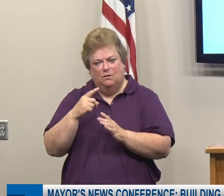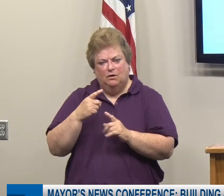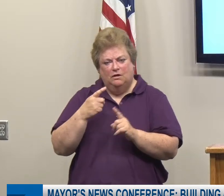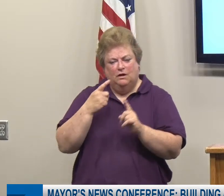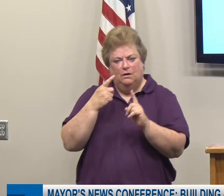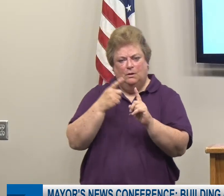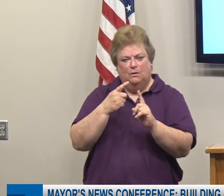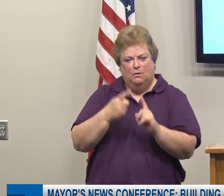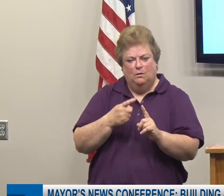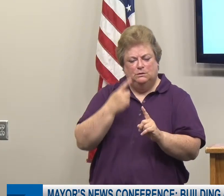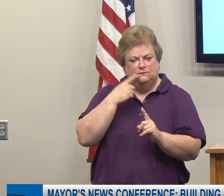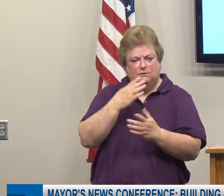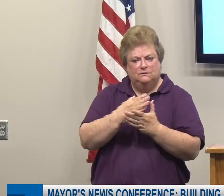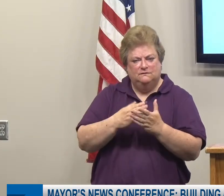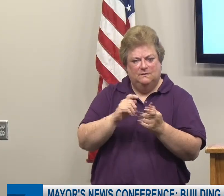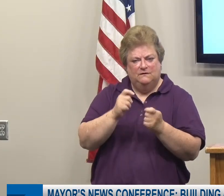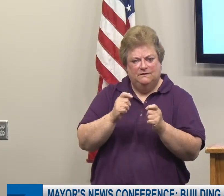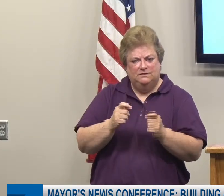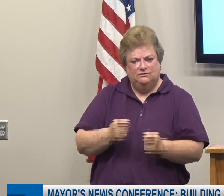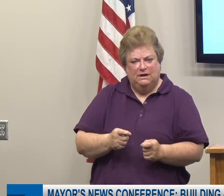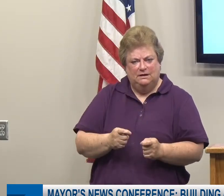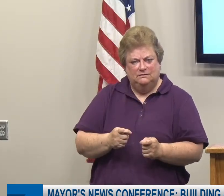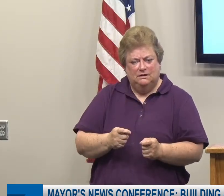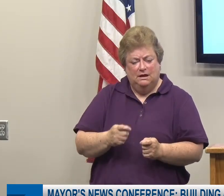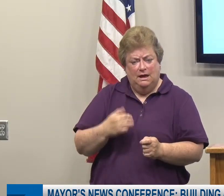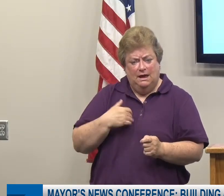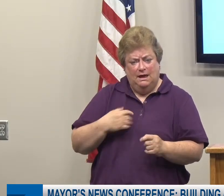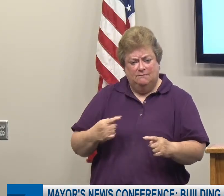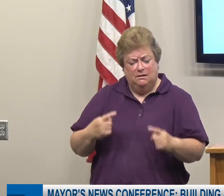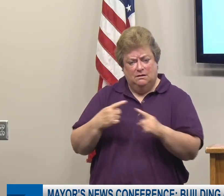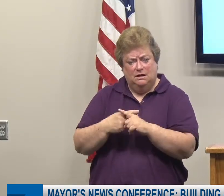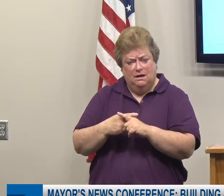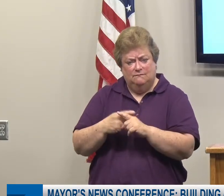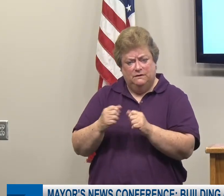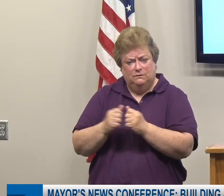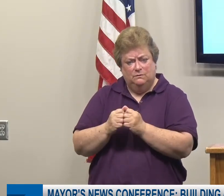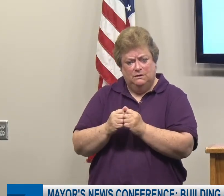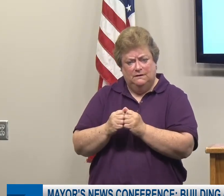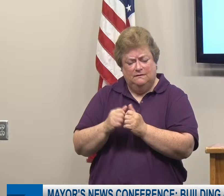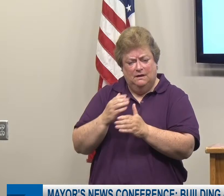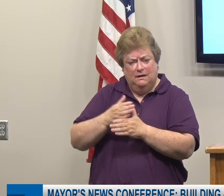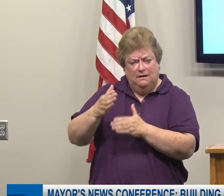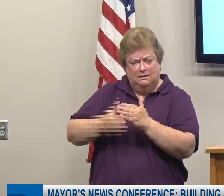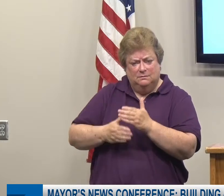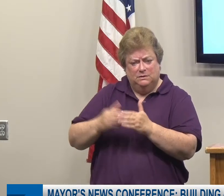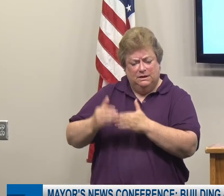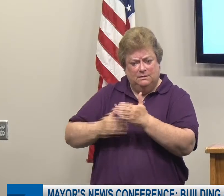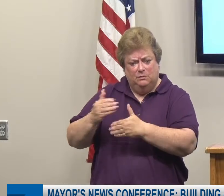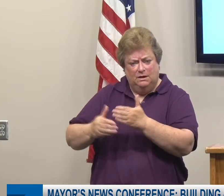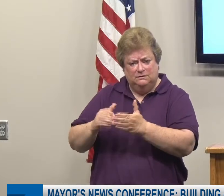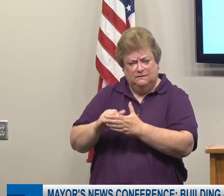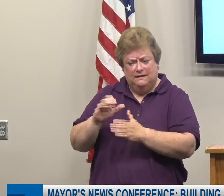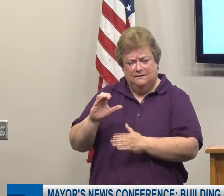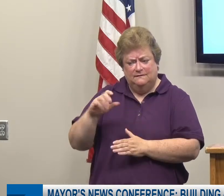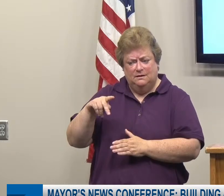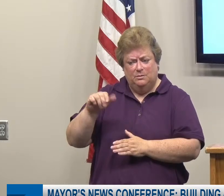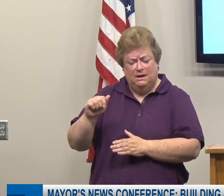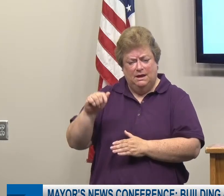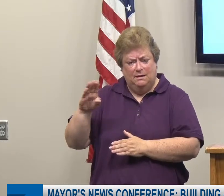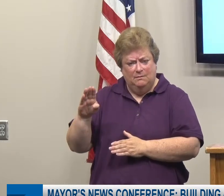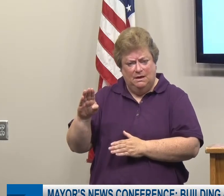of some of those changes? Is there a conflict in the complaint process that the CPAB